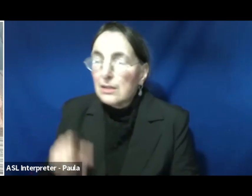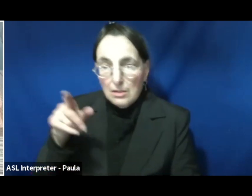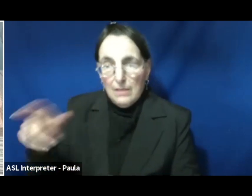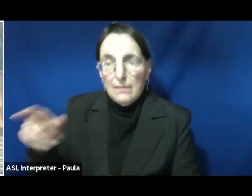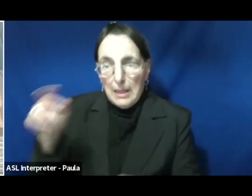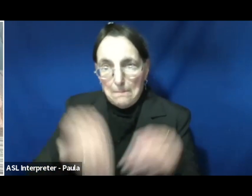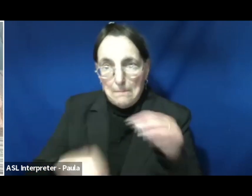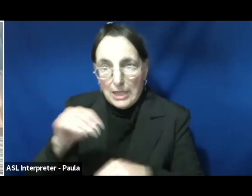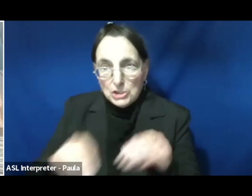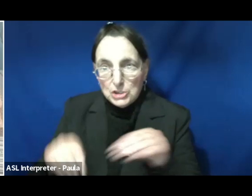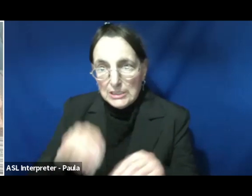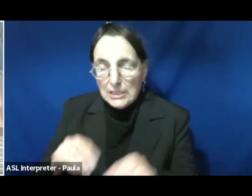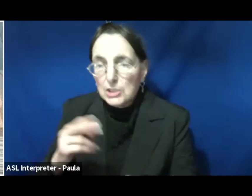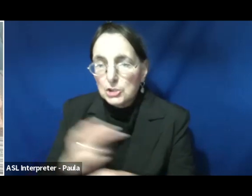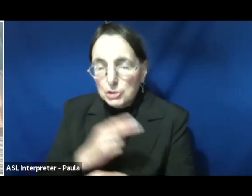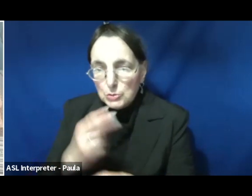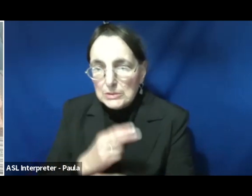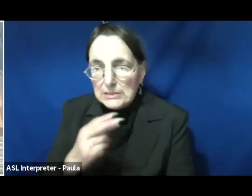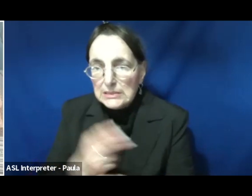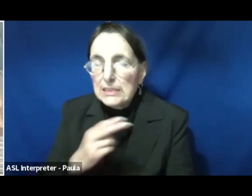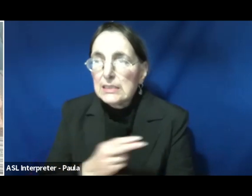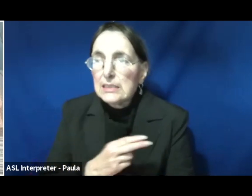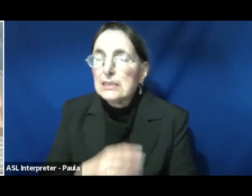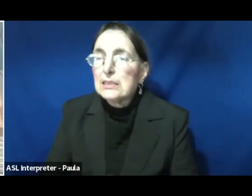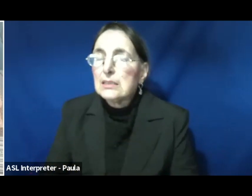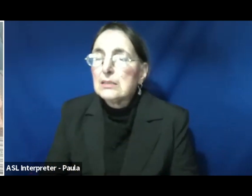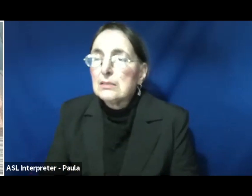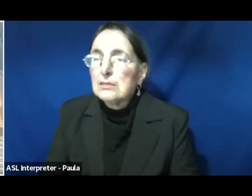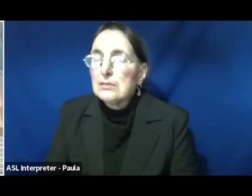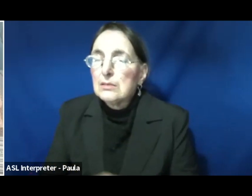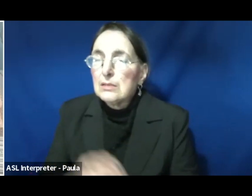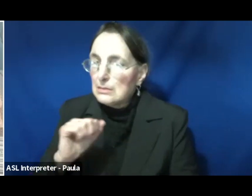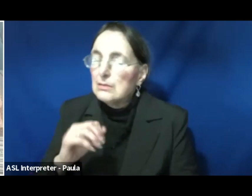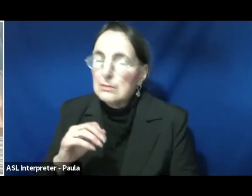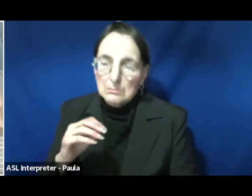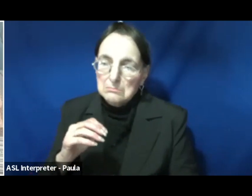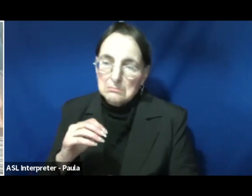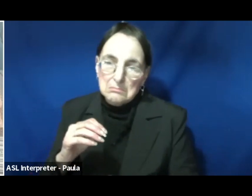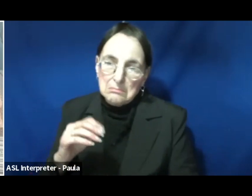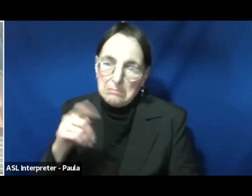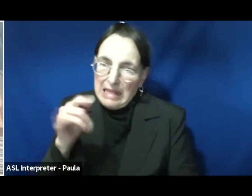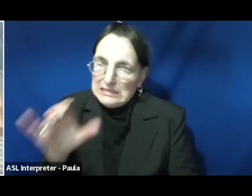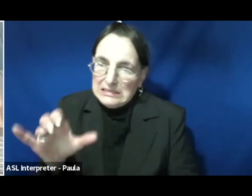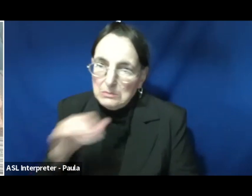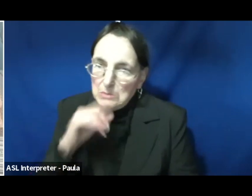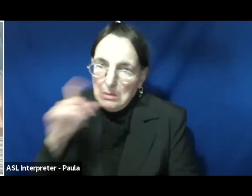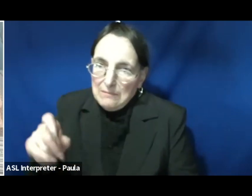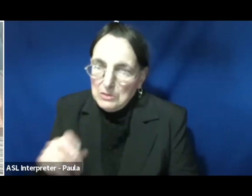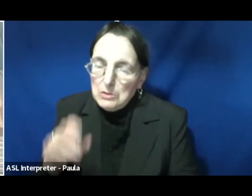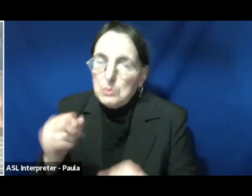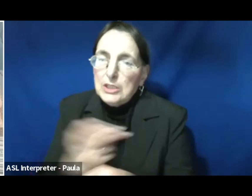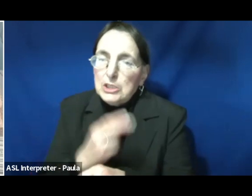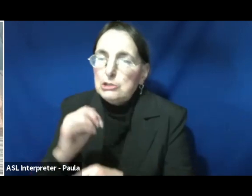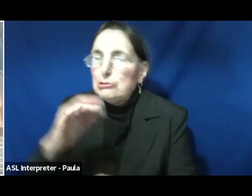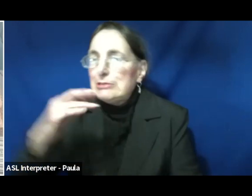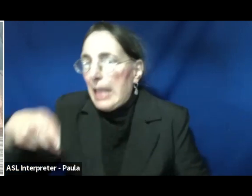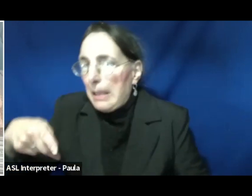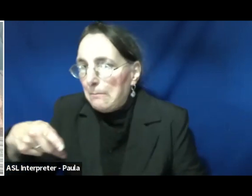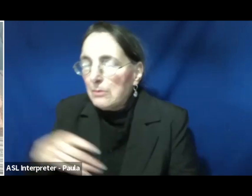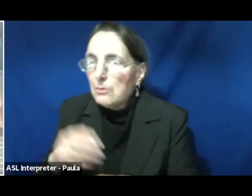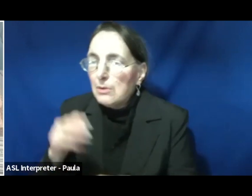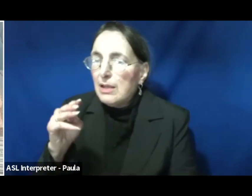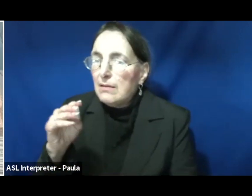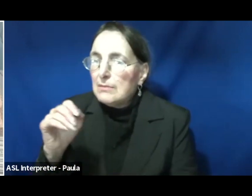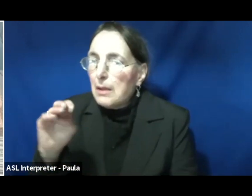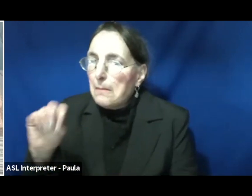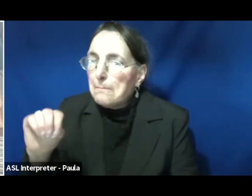now with styrofoam and plastic packaging for cosmetics. We could have used hemp for that. And talk about, we have all this microplastic in our fish and in the ocean,